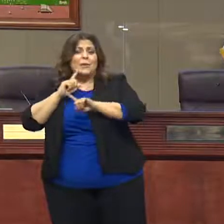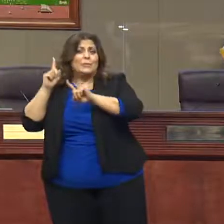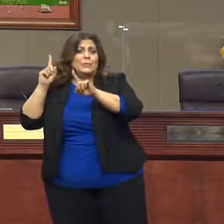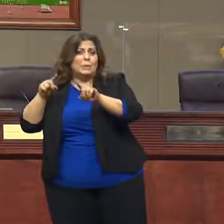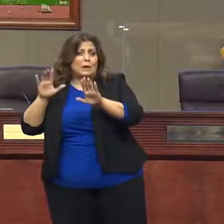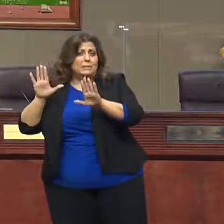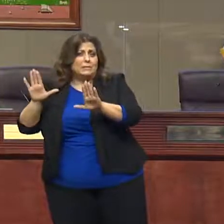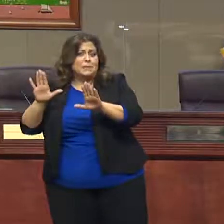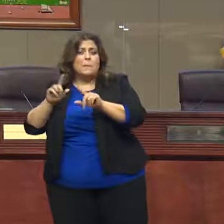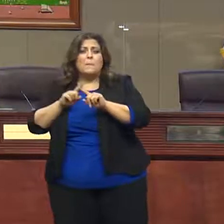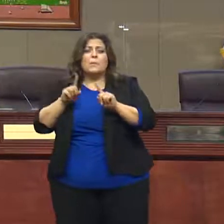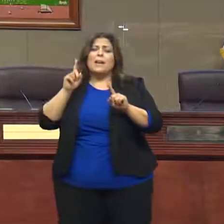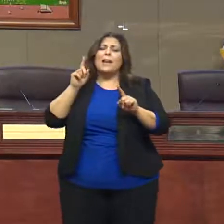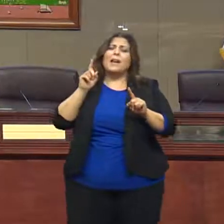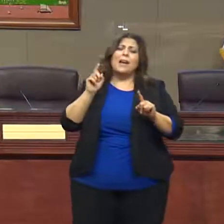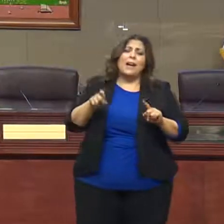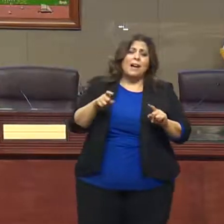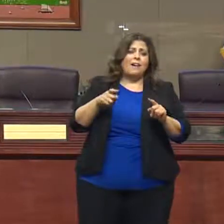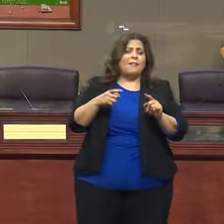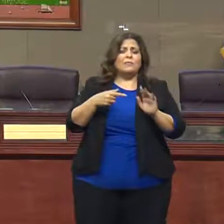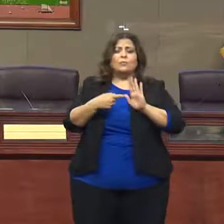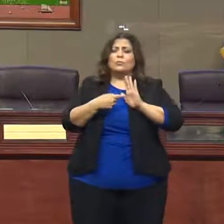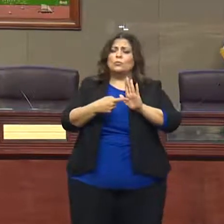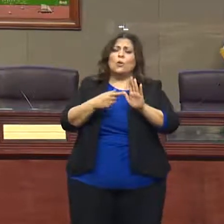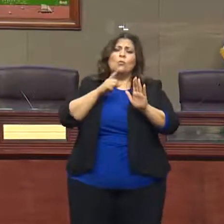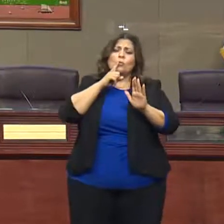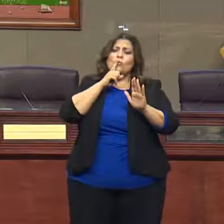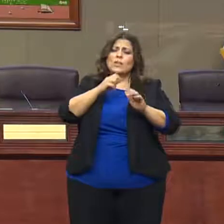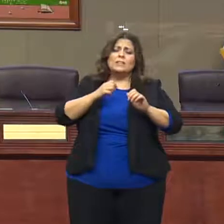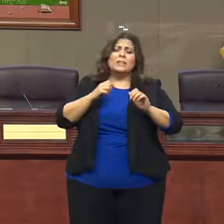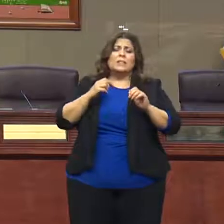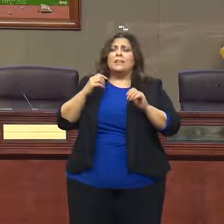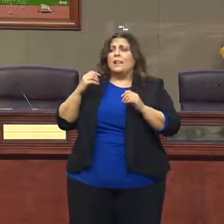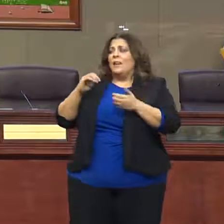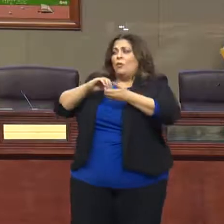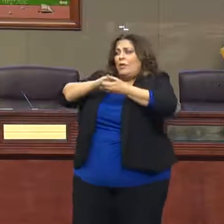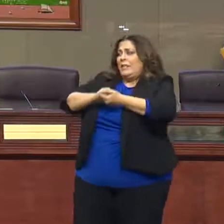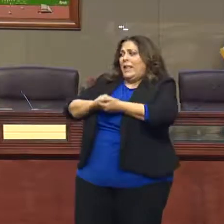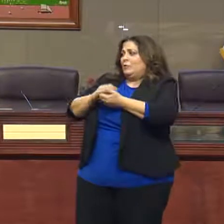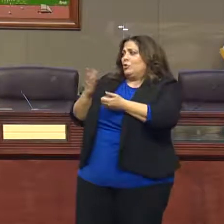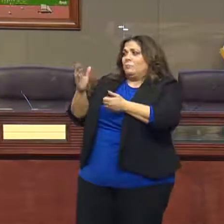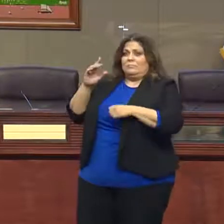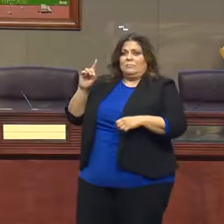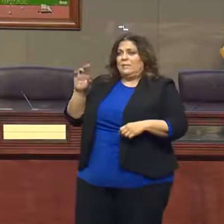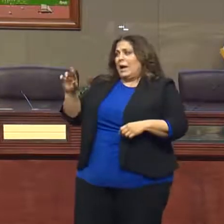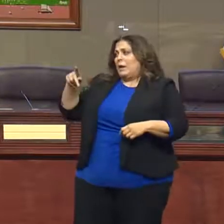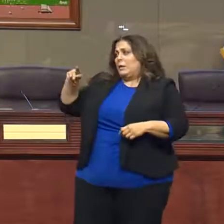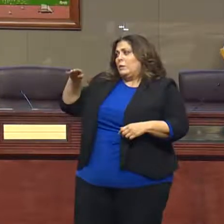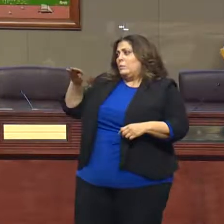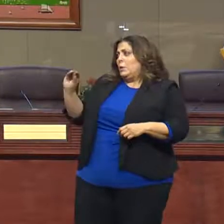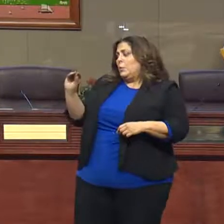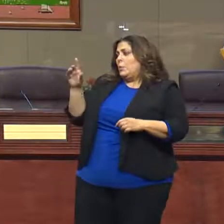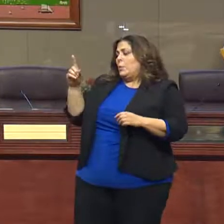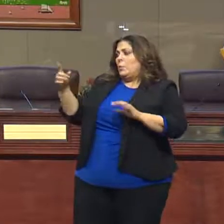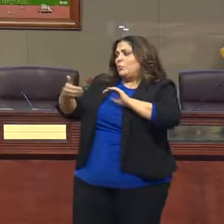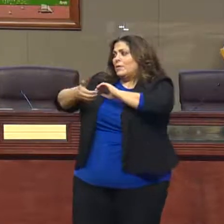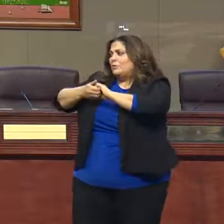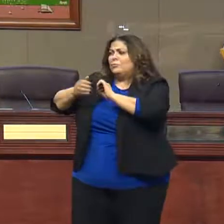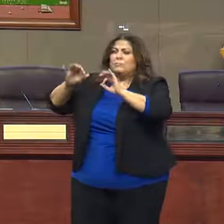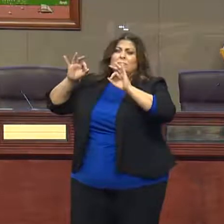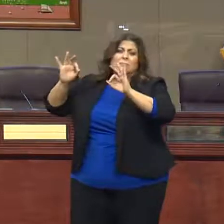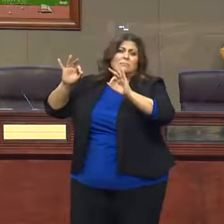have to underscore the relationship that we have with Dr. Pino. It's been a good relationship, and perhaps sometimes, Dr.